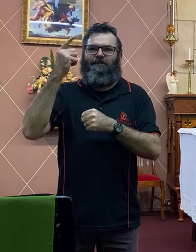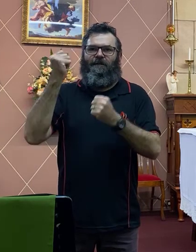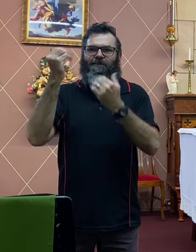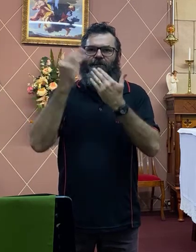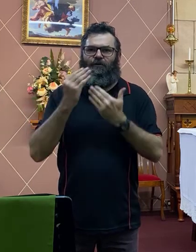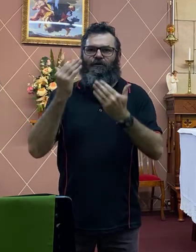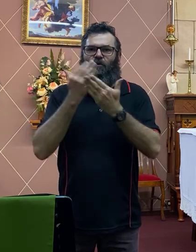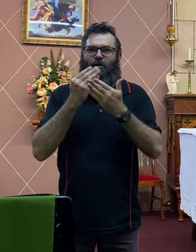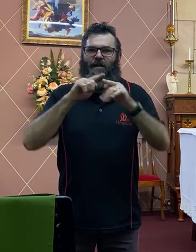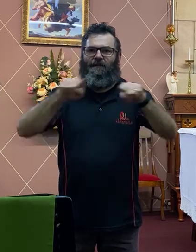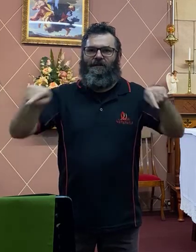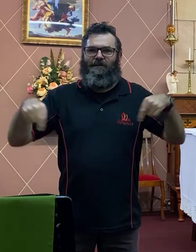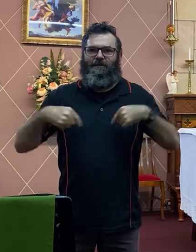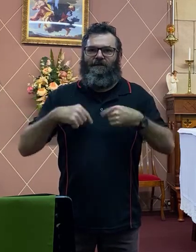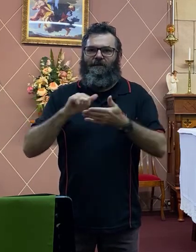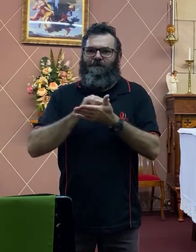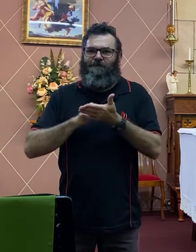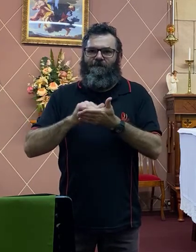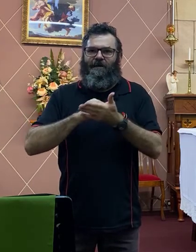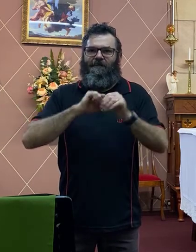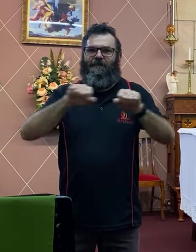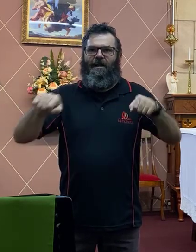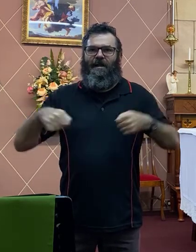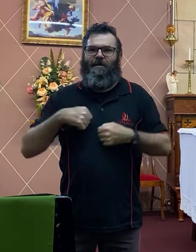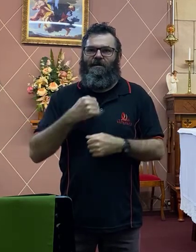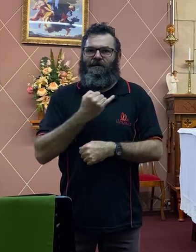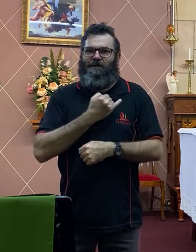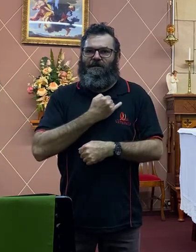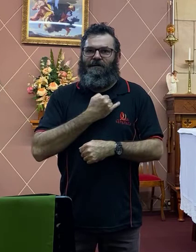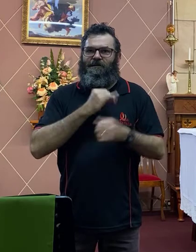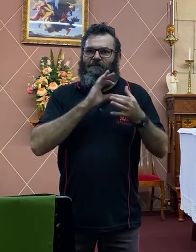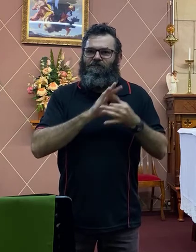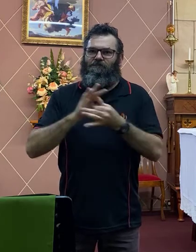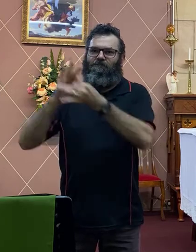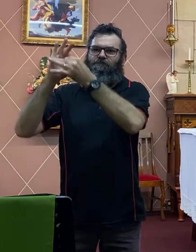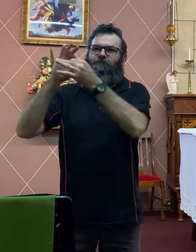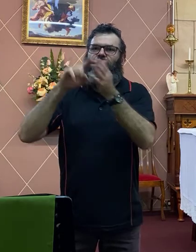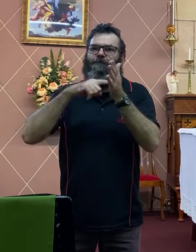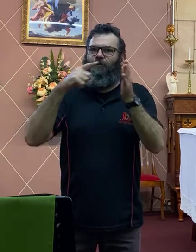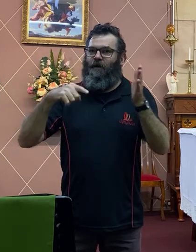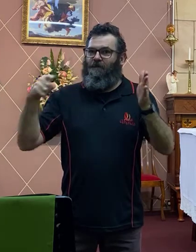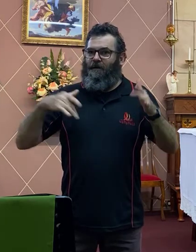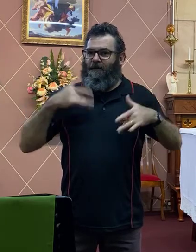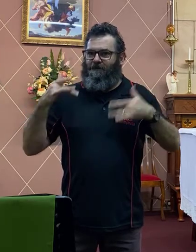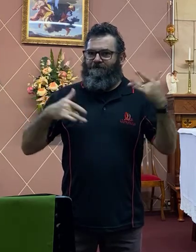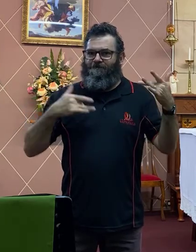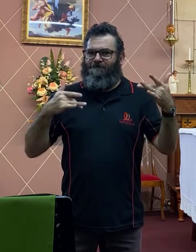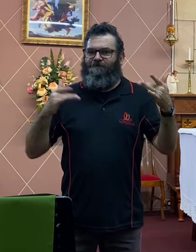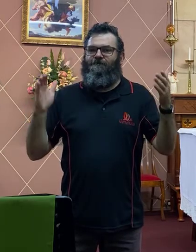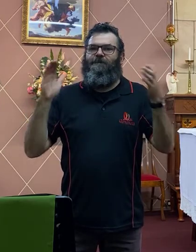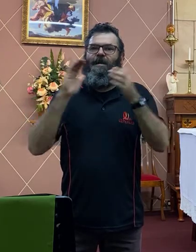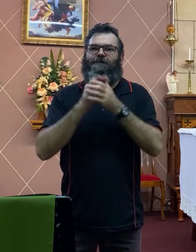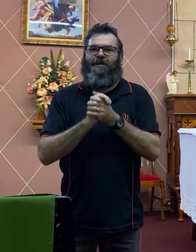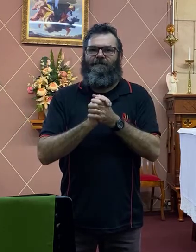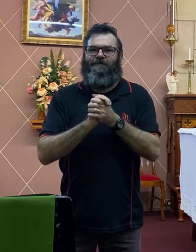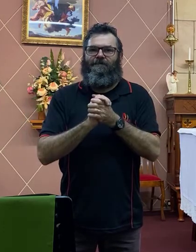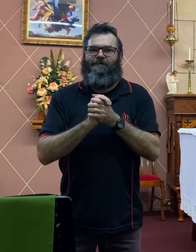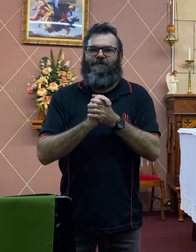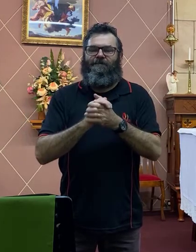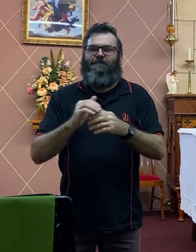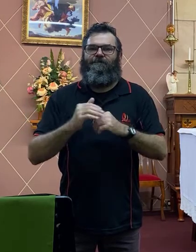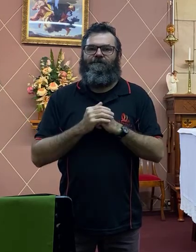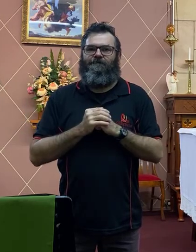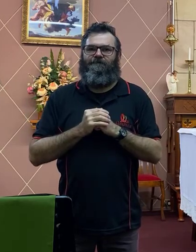us, forgive us our sins, and bring us to everlasting life. Amen. Let us